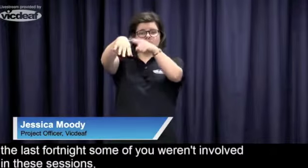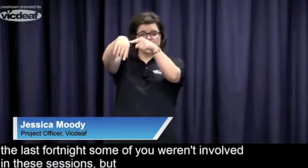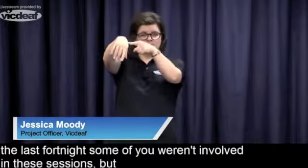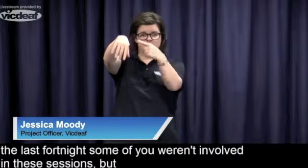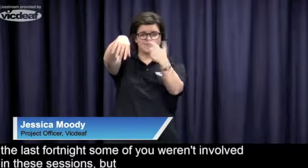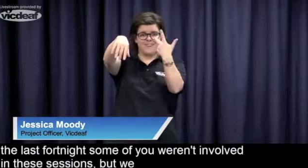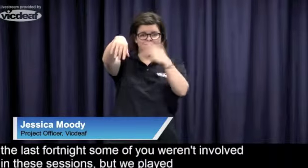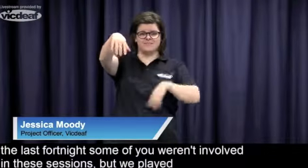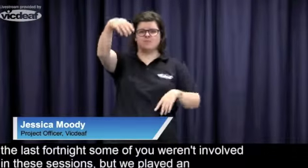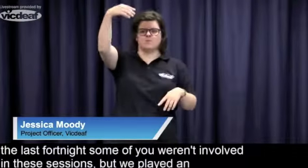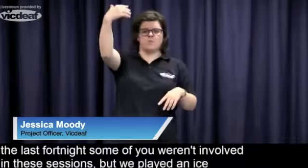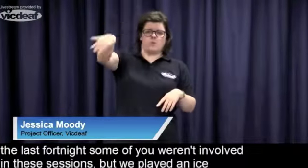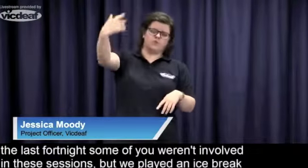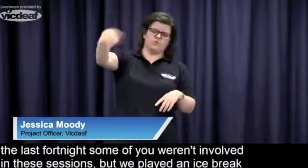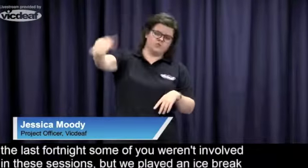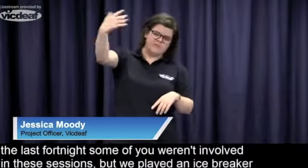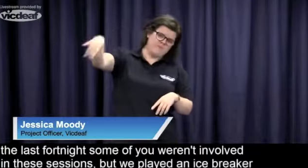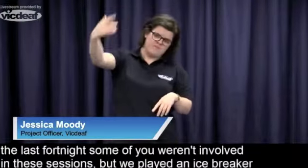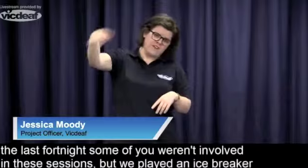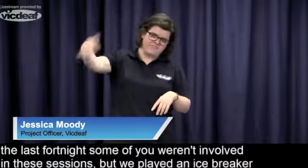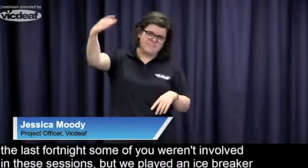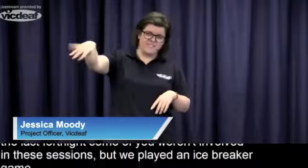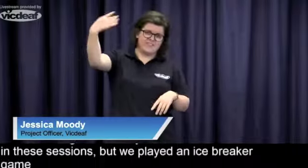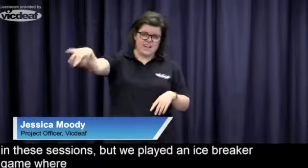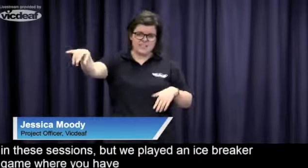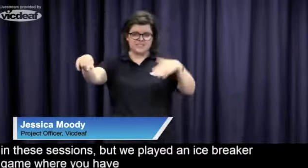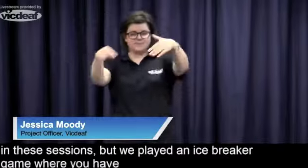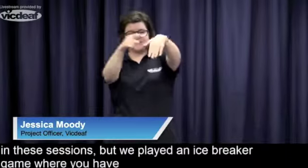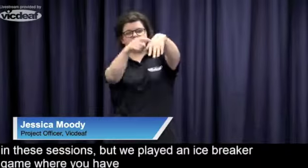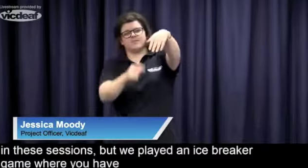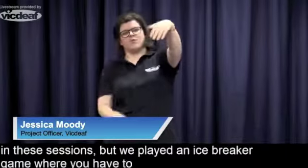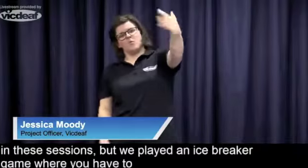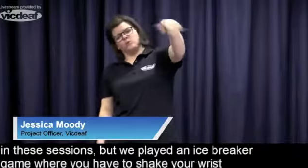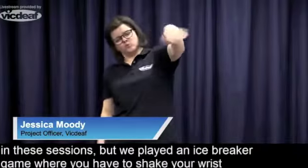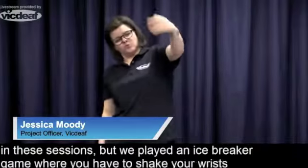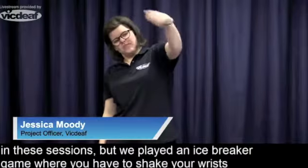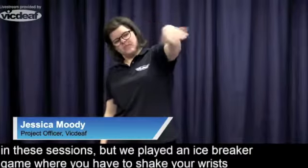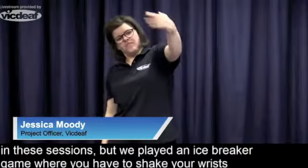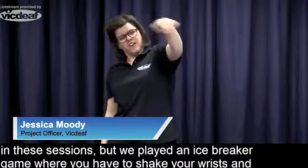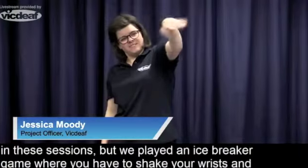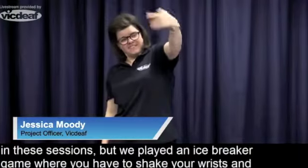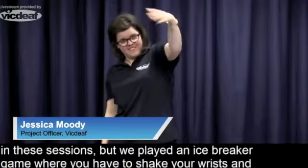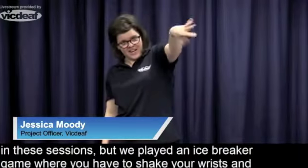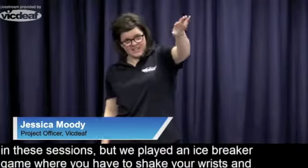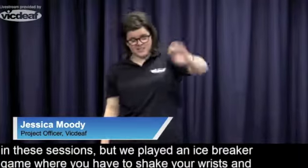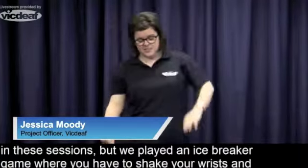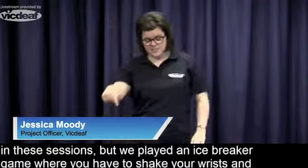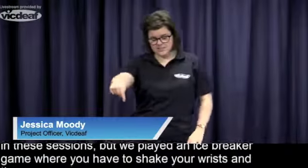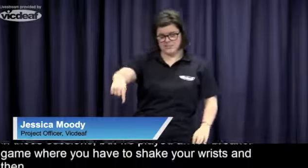to shake your wrists and then you had to shake your feet. So we're going to do the same thing. So you shake them